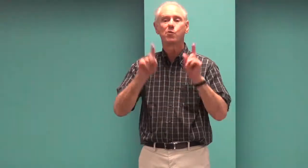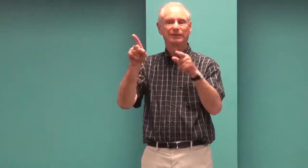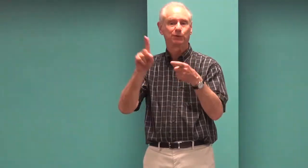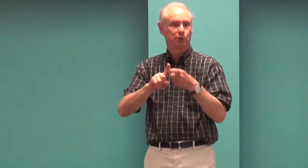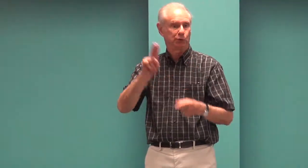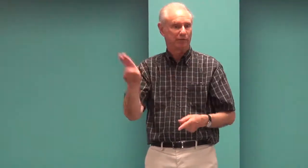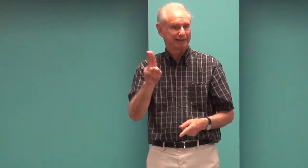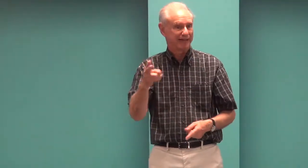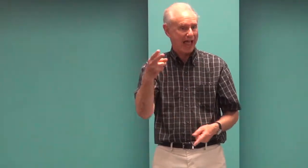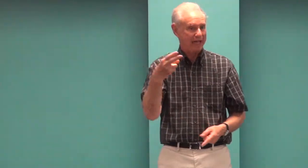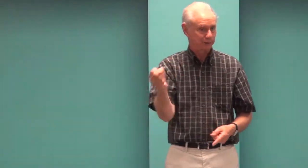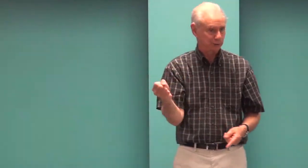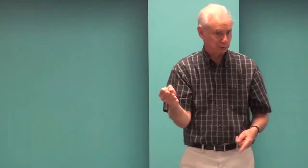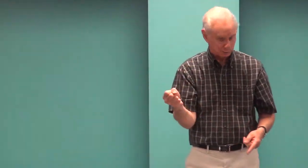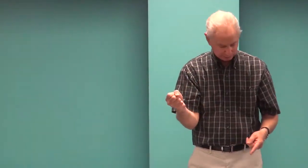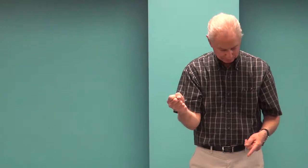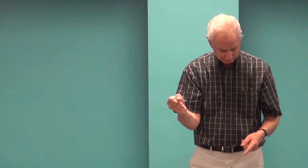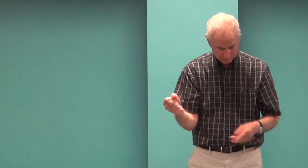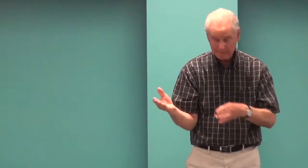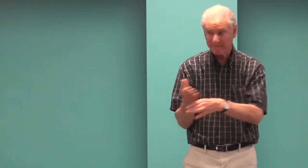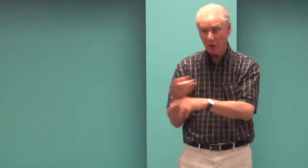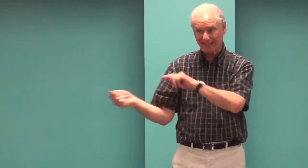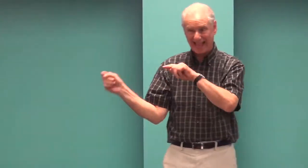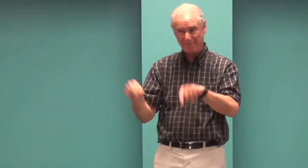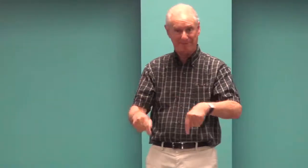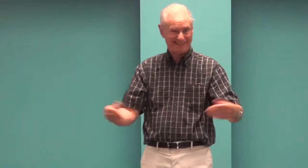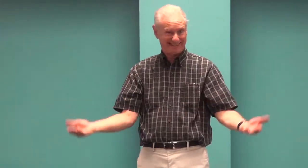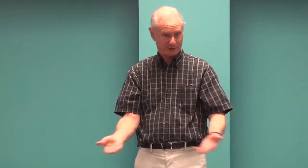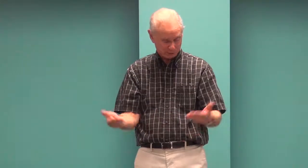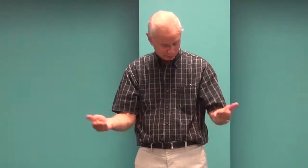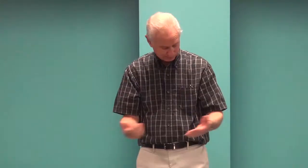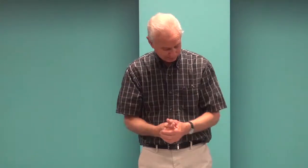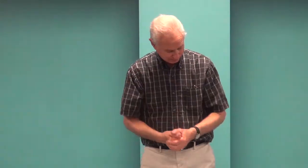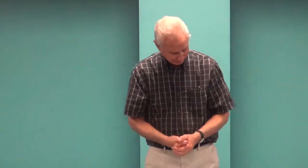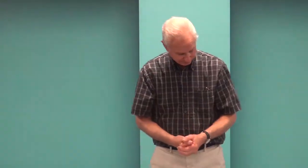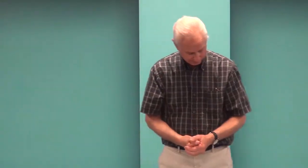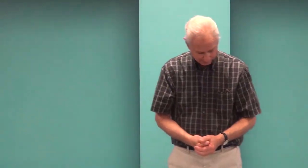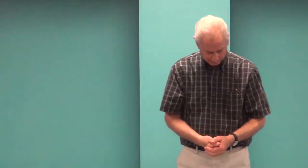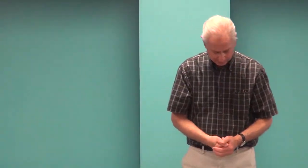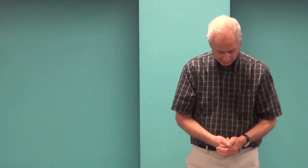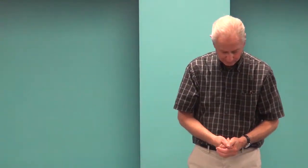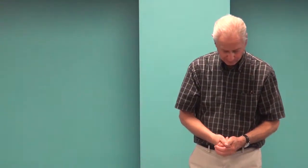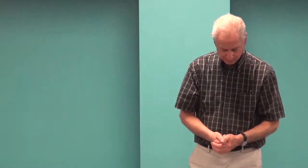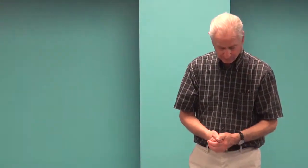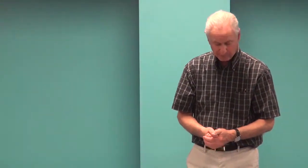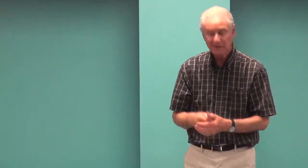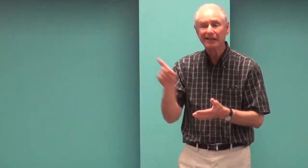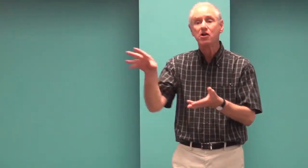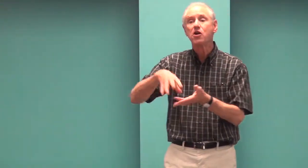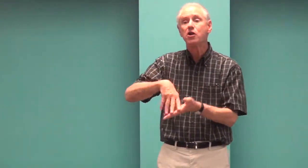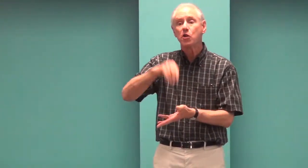He grew up in Orange County, went to University High School, came here to CSUN.